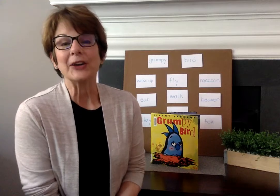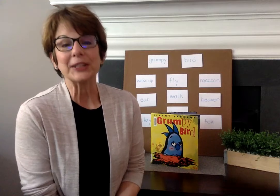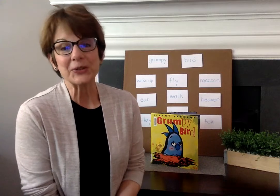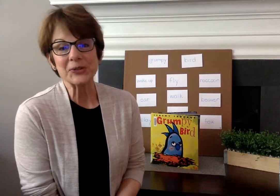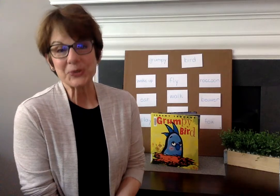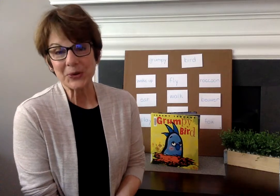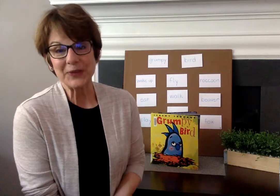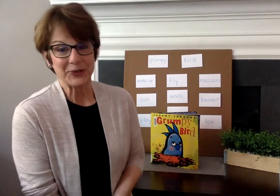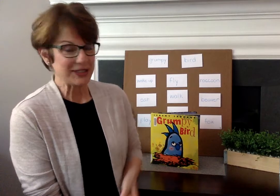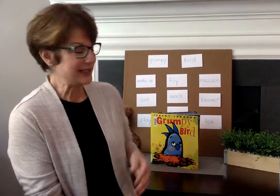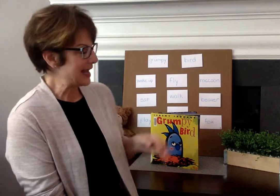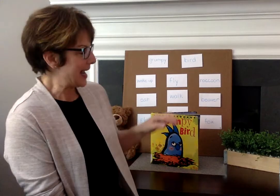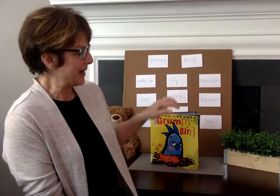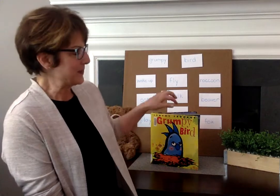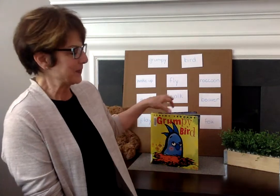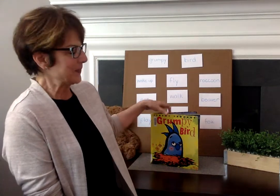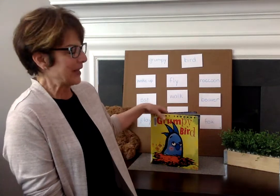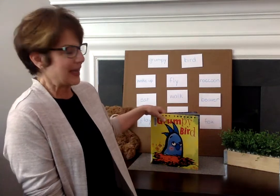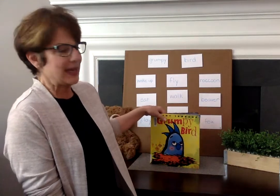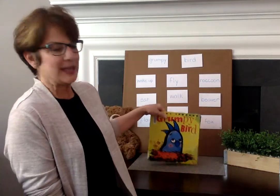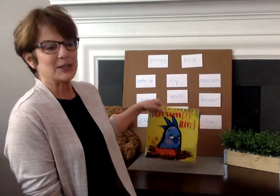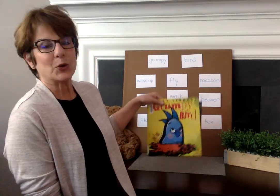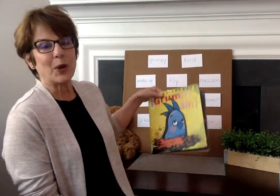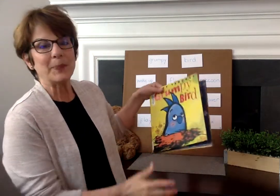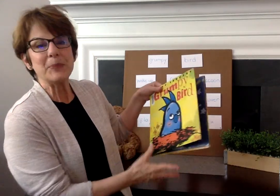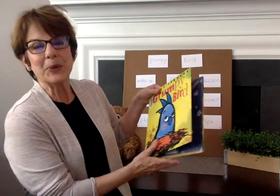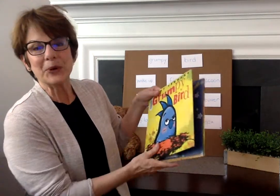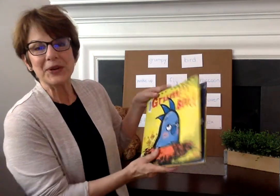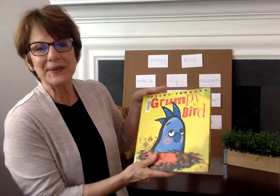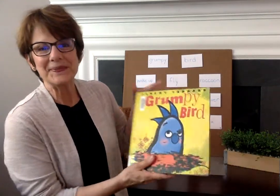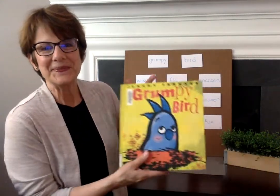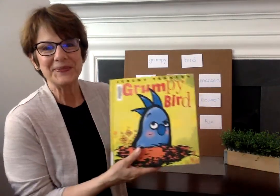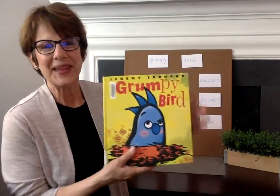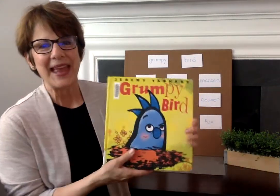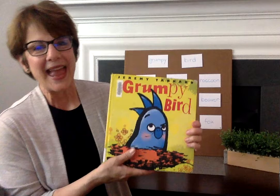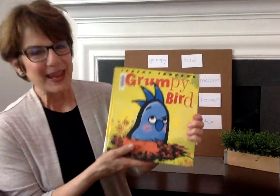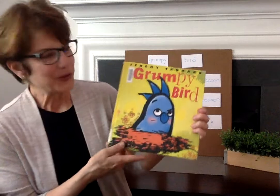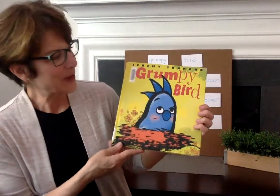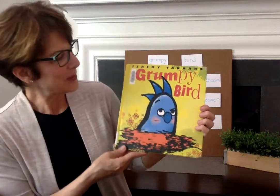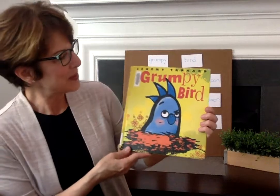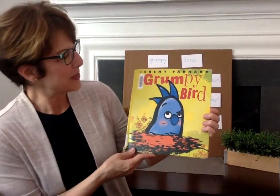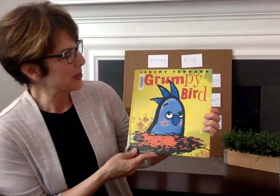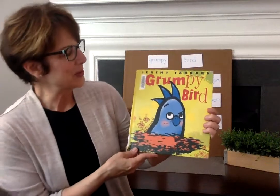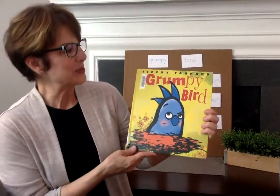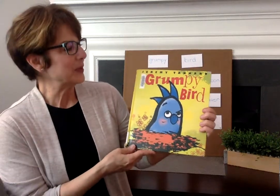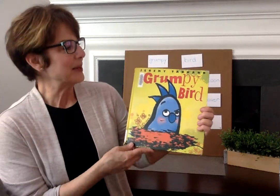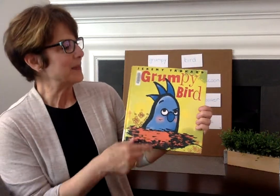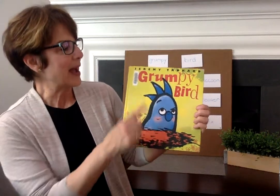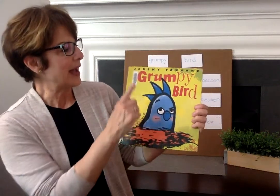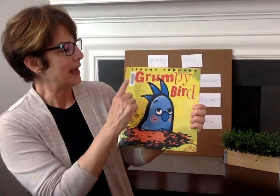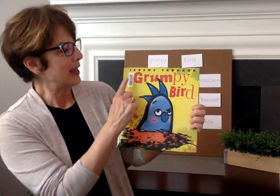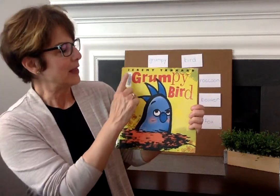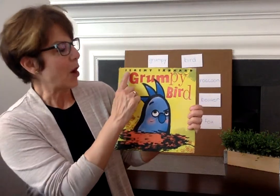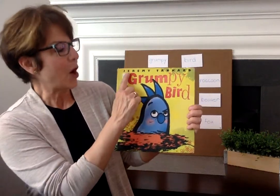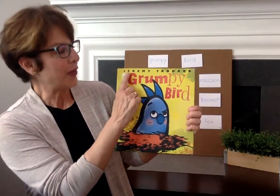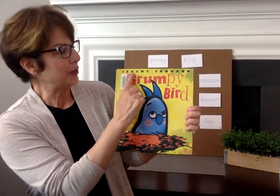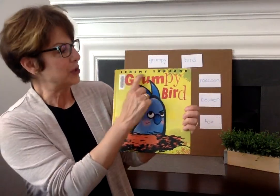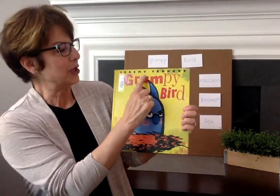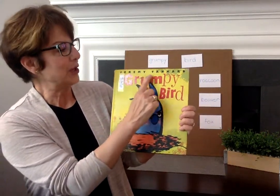little story for today is Grumpy Bird. And Grumpy Bird was written by the author